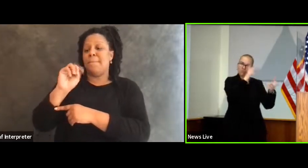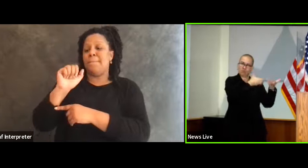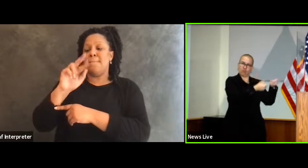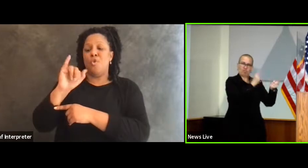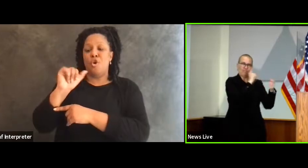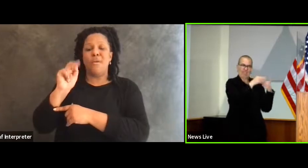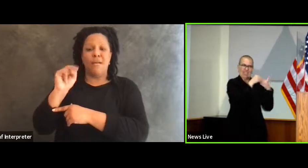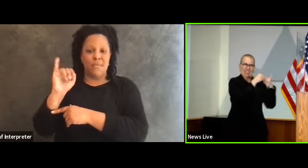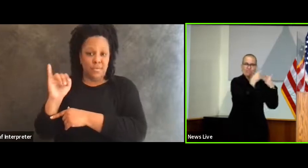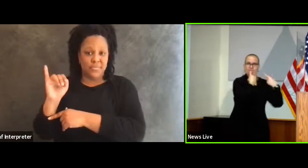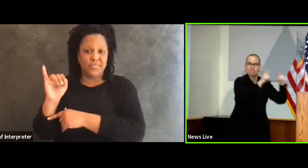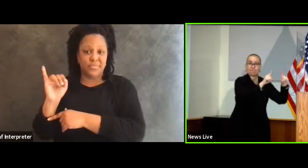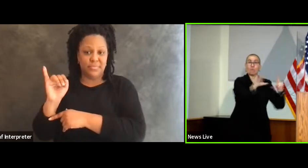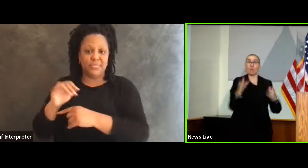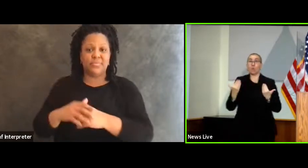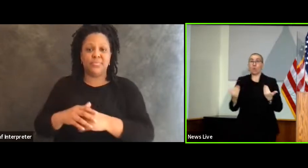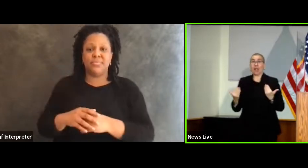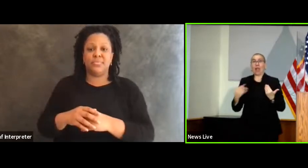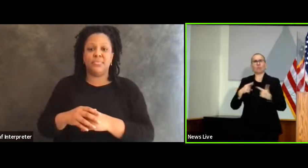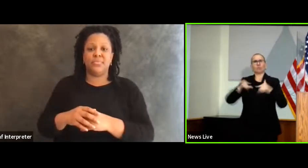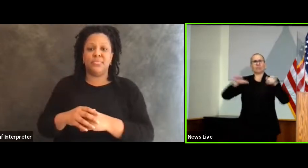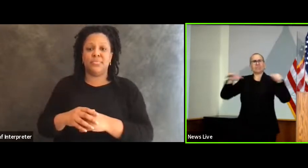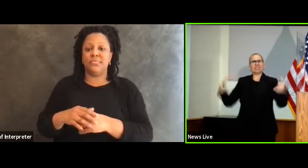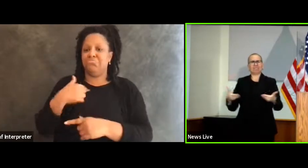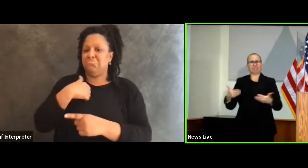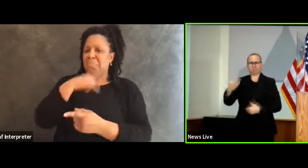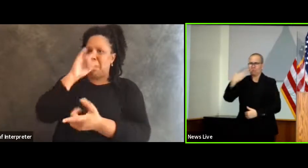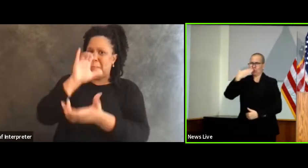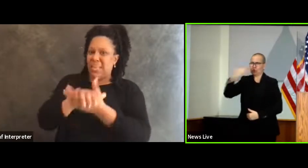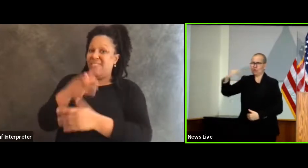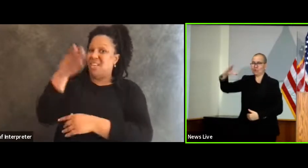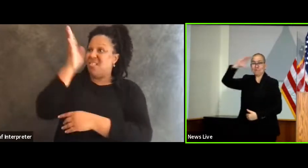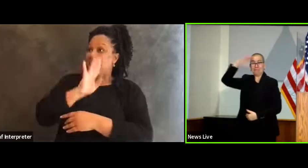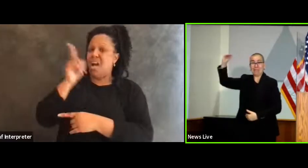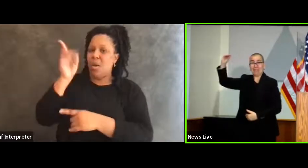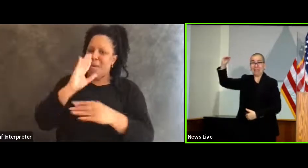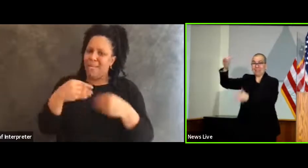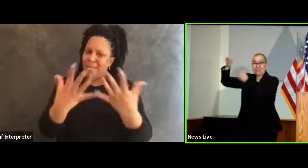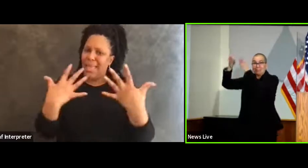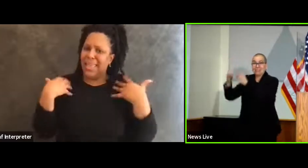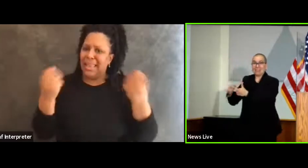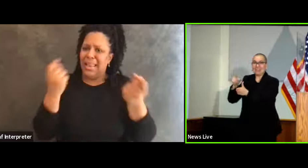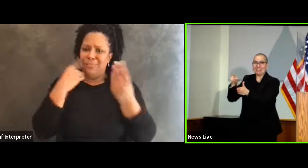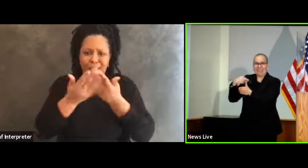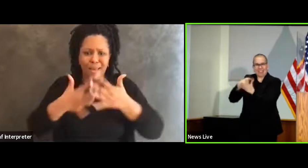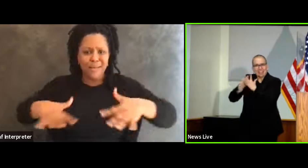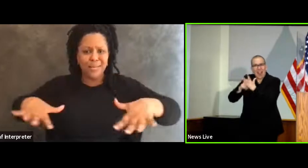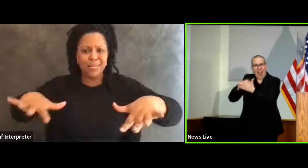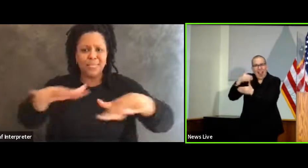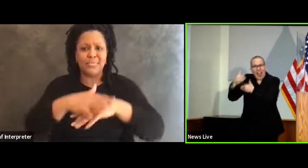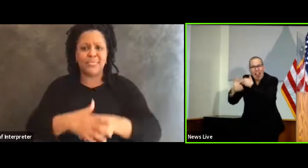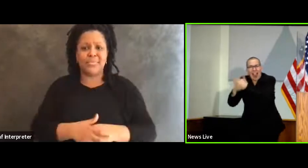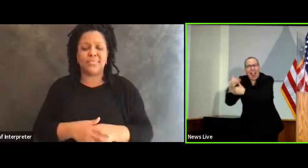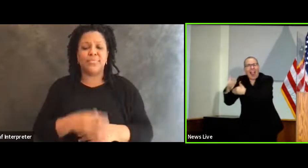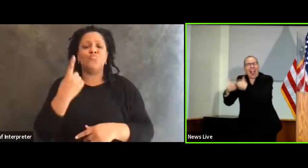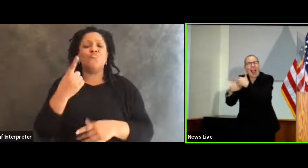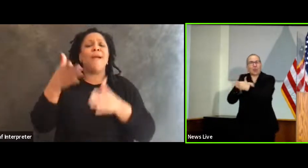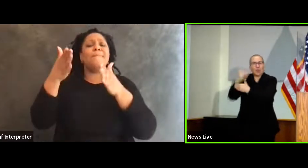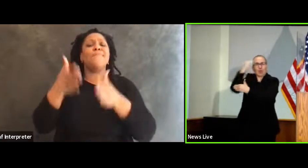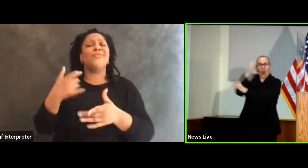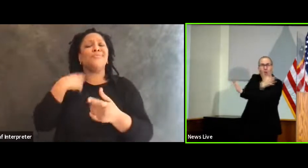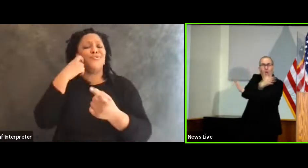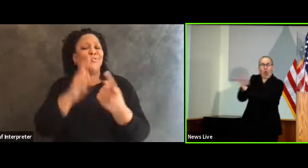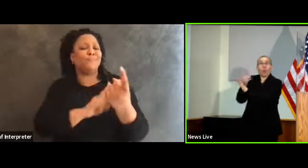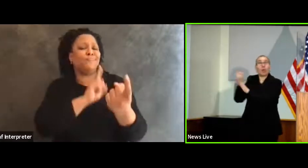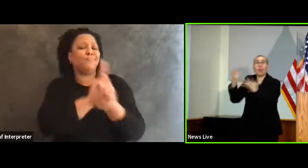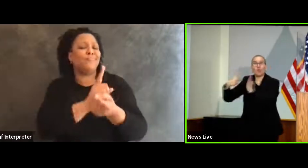like to introduce a good man, a person that I'm just getting to know, and we plan to get to know each other more coming out of this, Representative